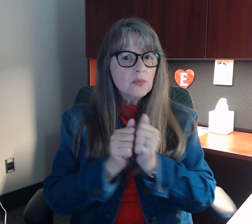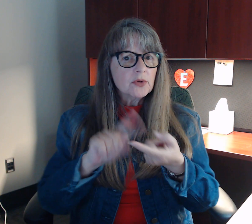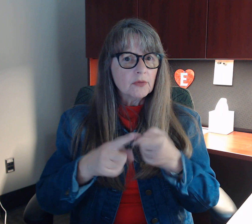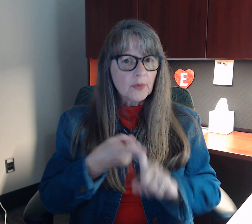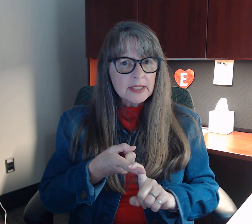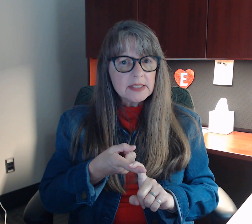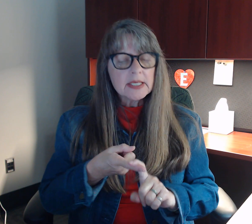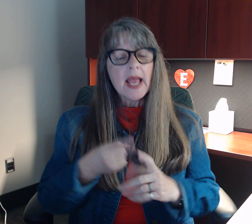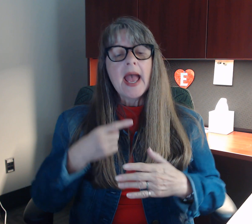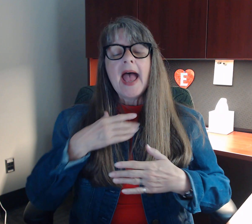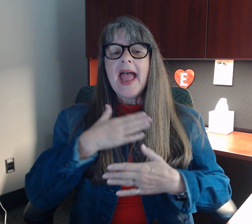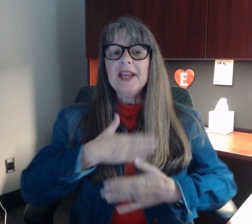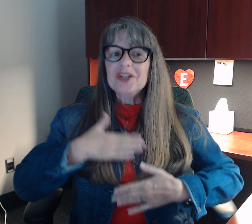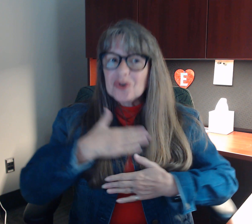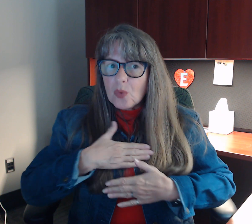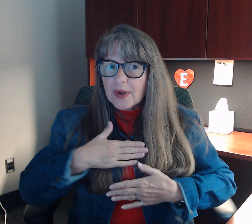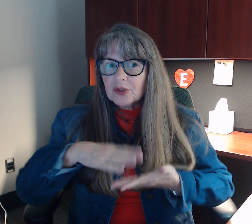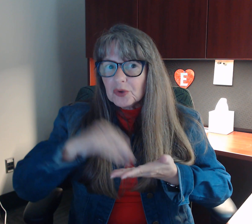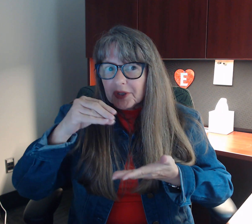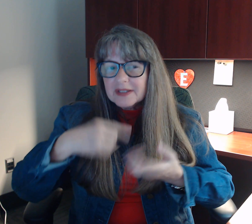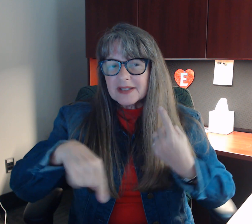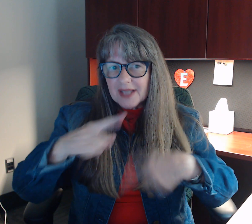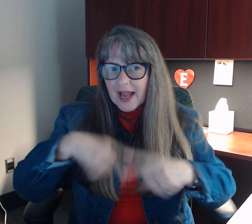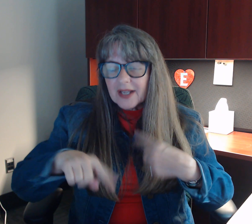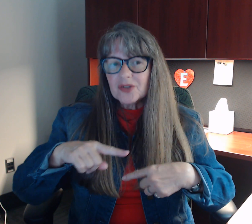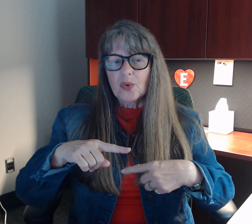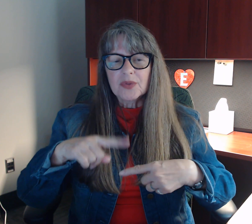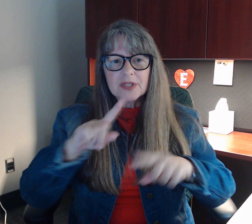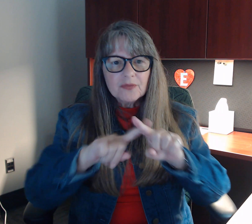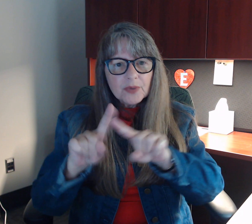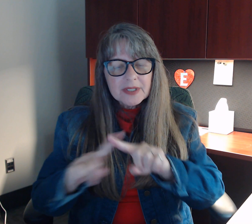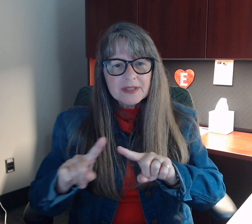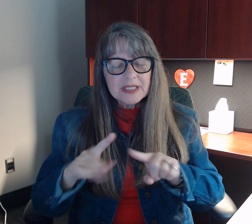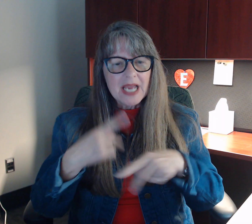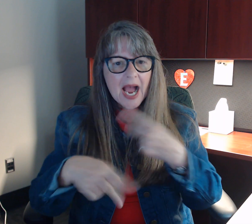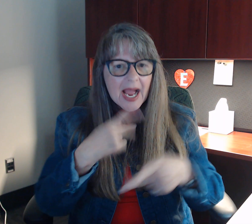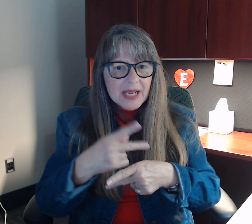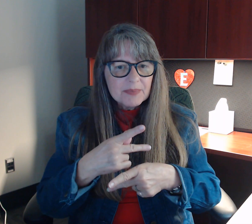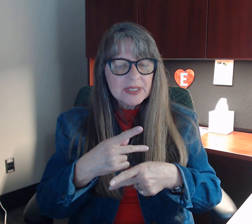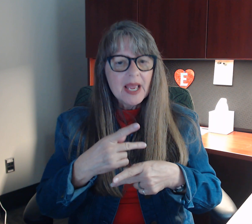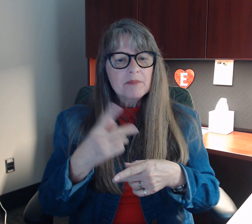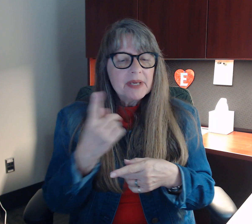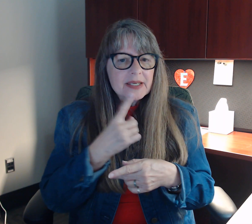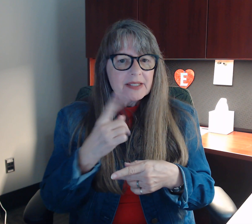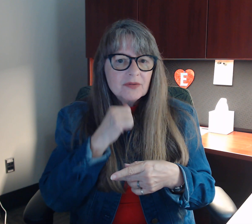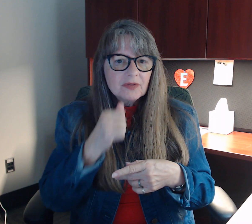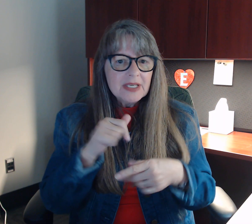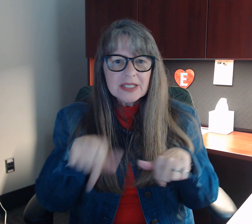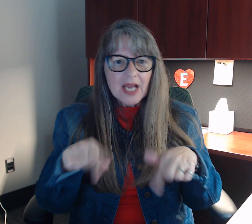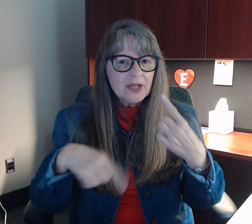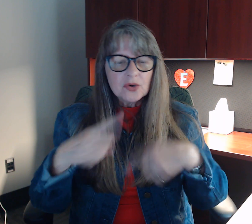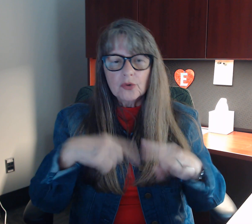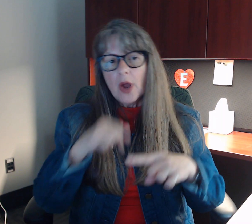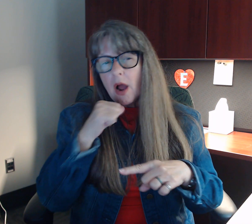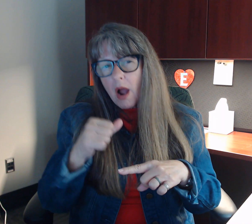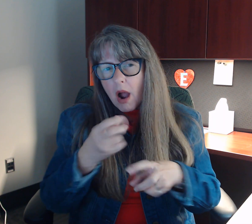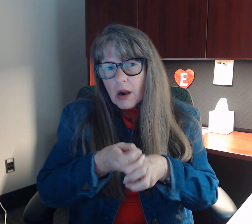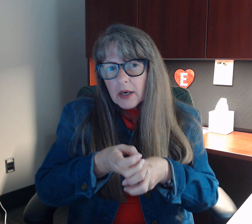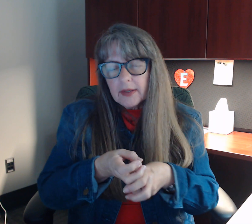your friends and enjoy learning the signs or the different types, because these signs are not hard. It's